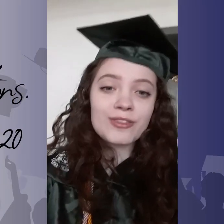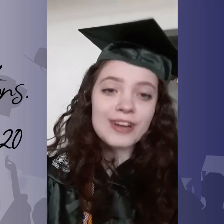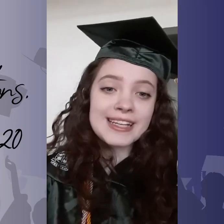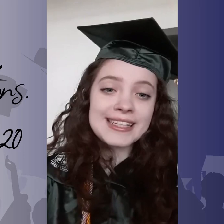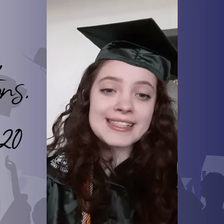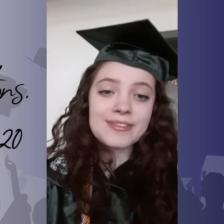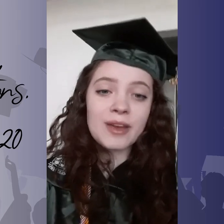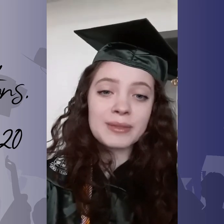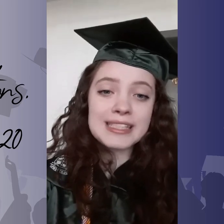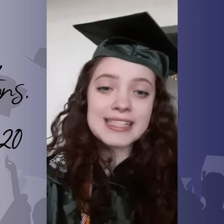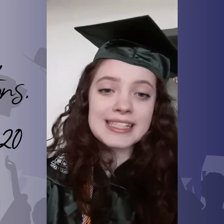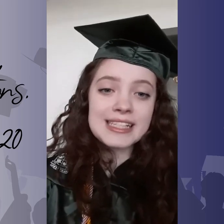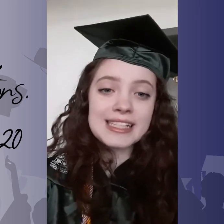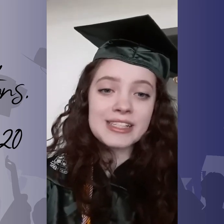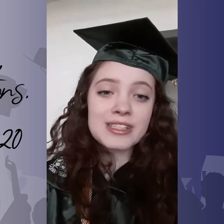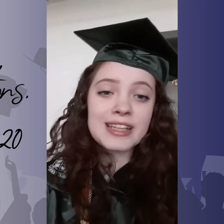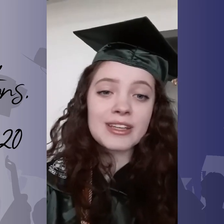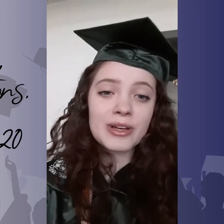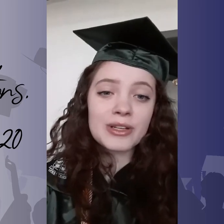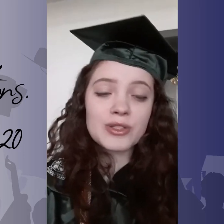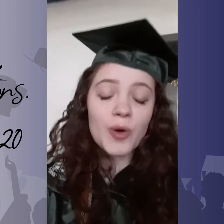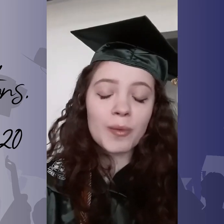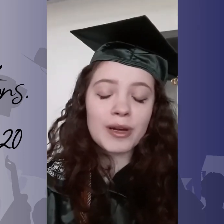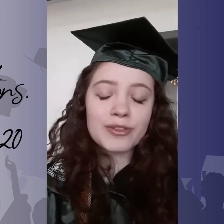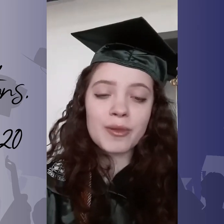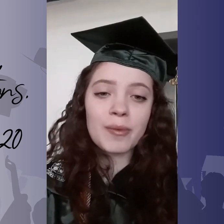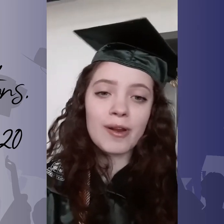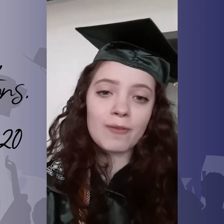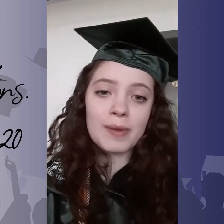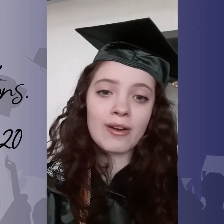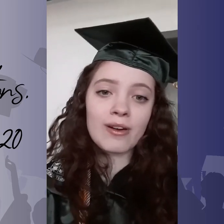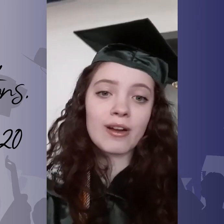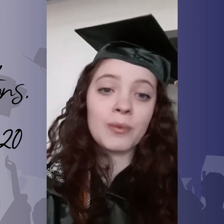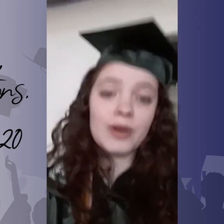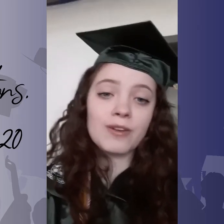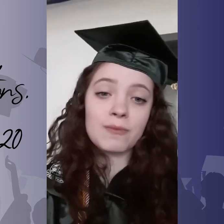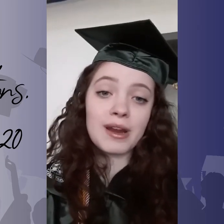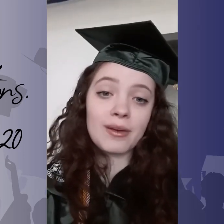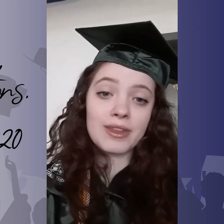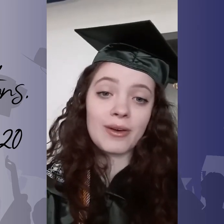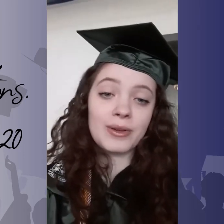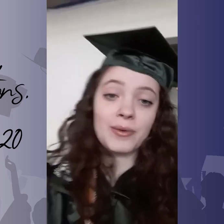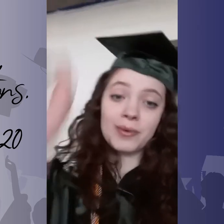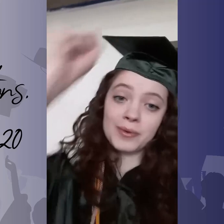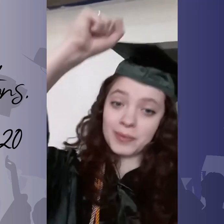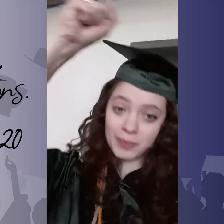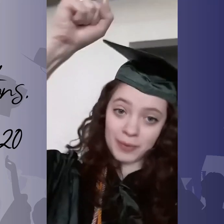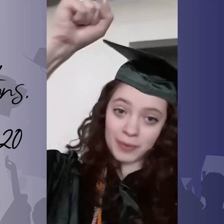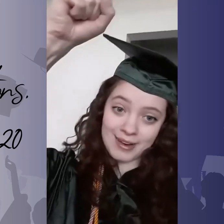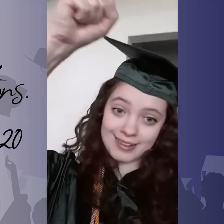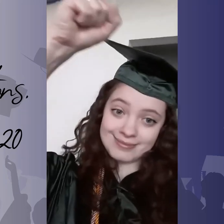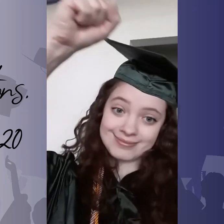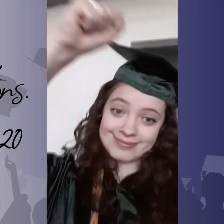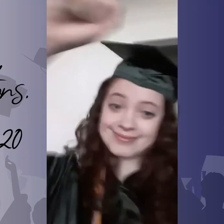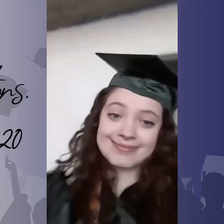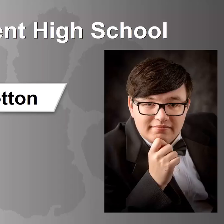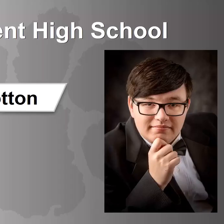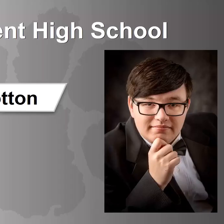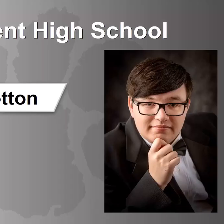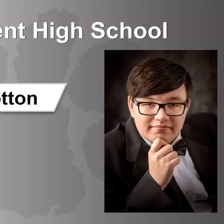To my friends, families, and teachers, thank you guys so much from the bottom of my heart. I wouldn't have made it without you. We made it.